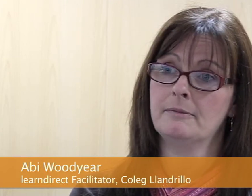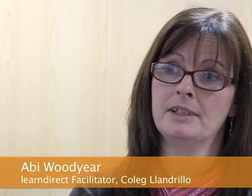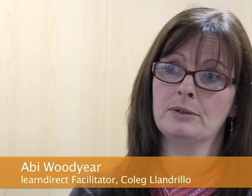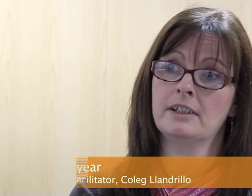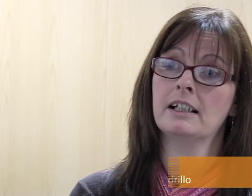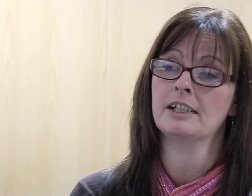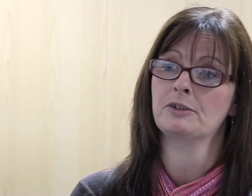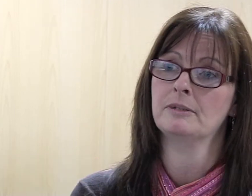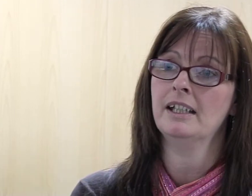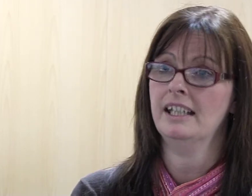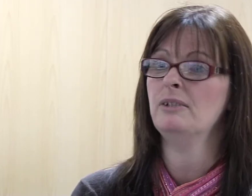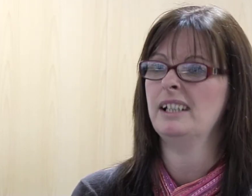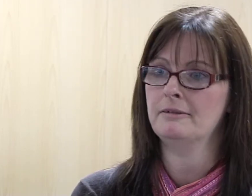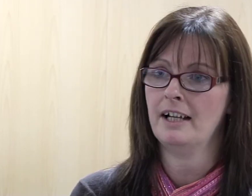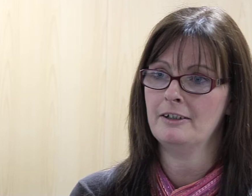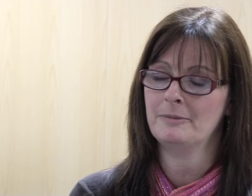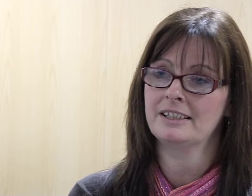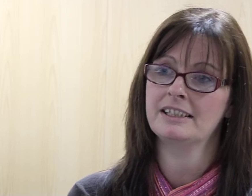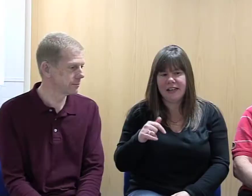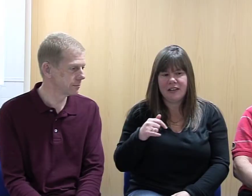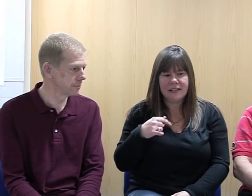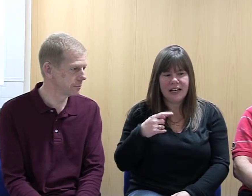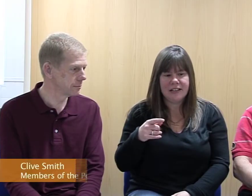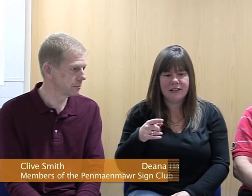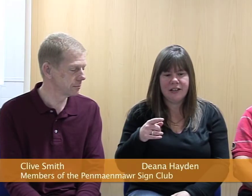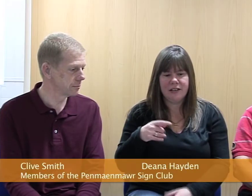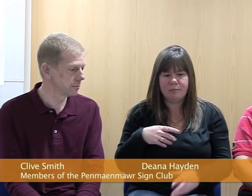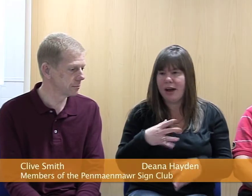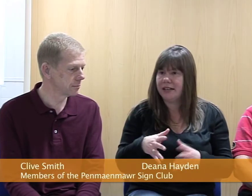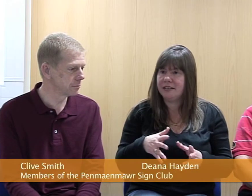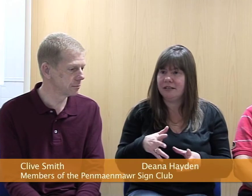been taught in the classroom in a real environment. And I think it's nice to practice